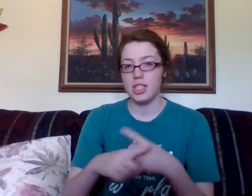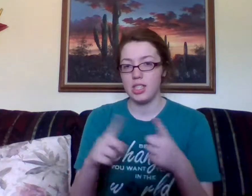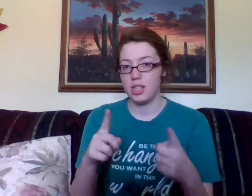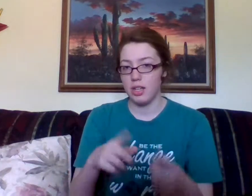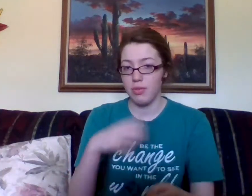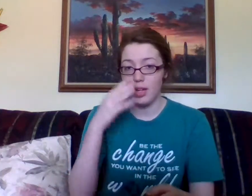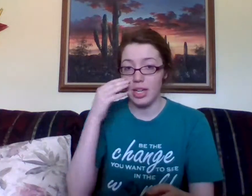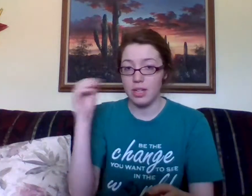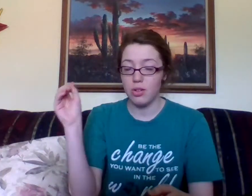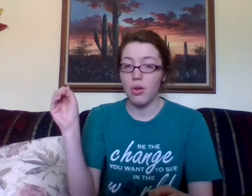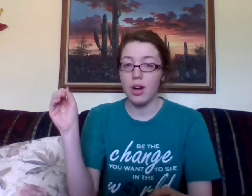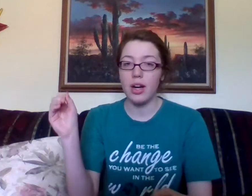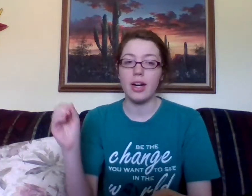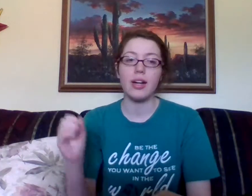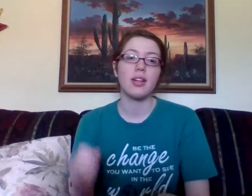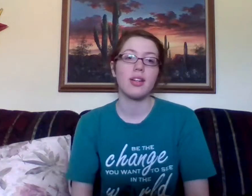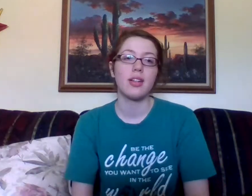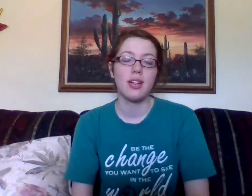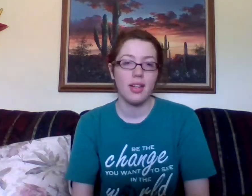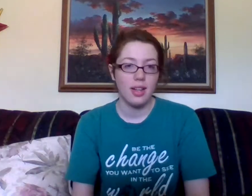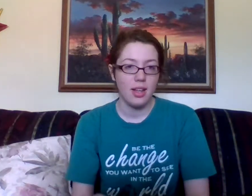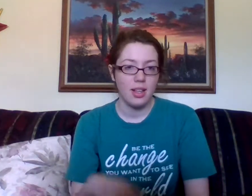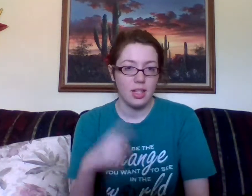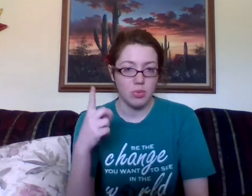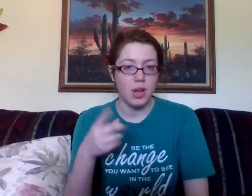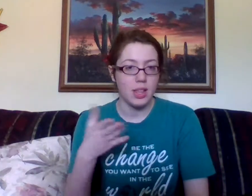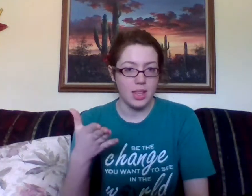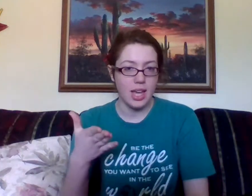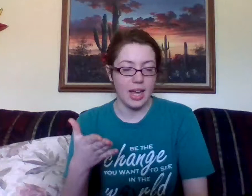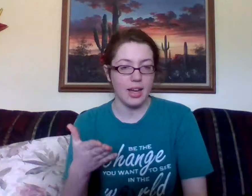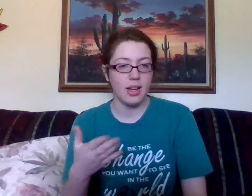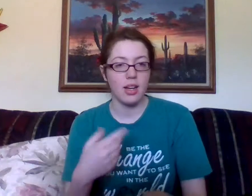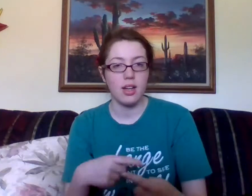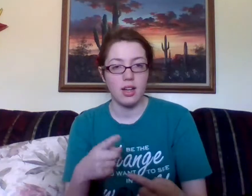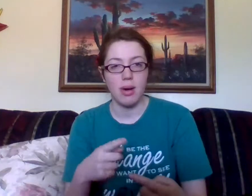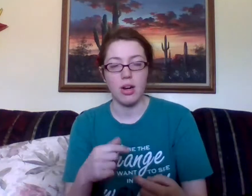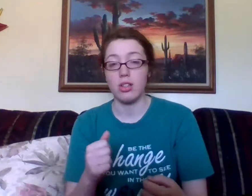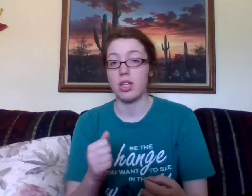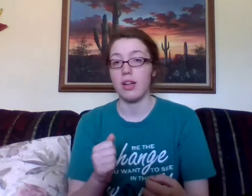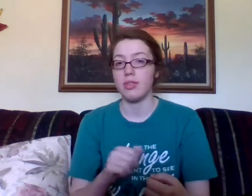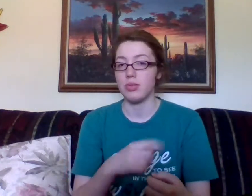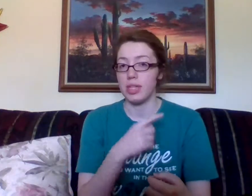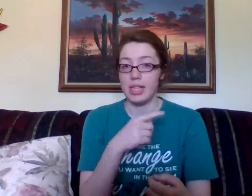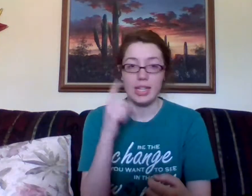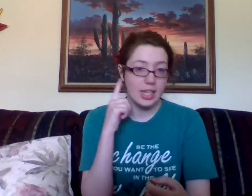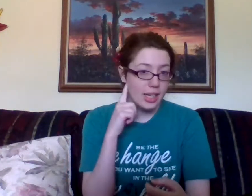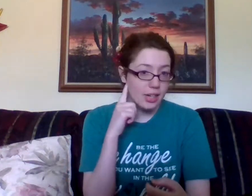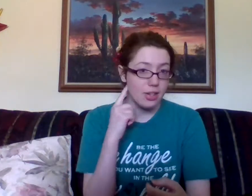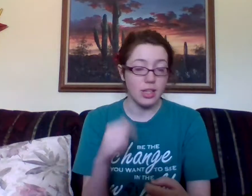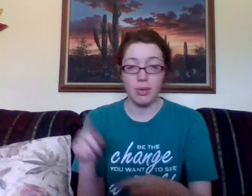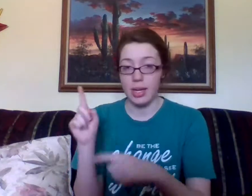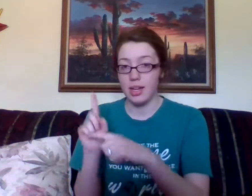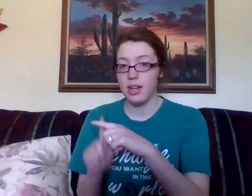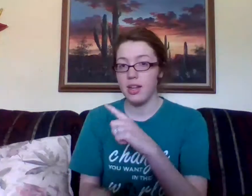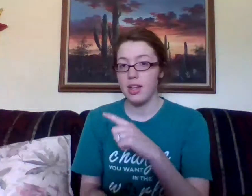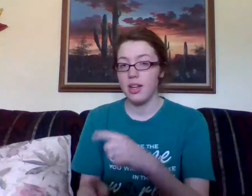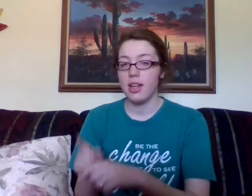But if we ignore this one thing about ourselves that we can hear, that we